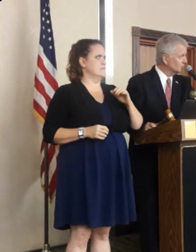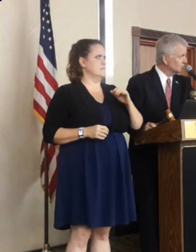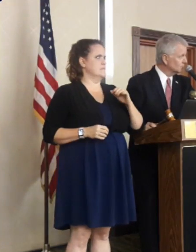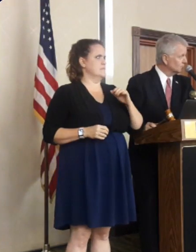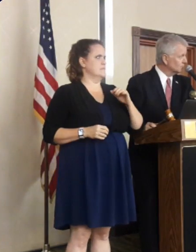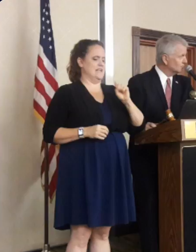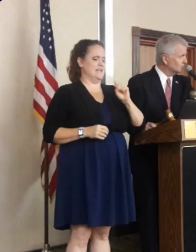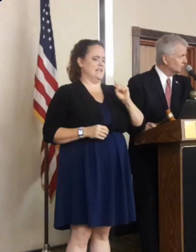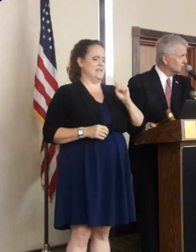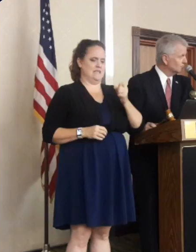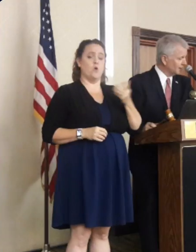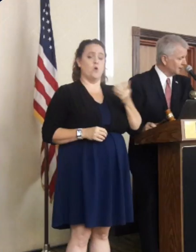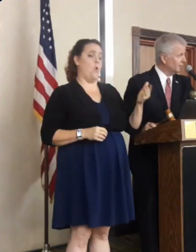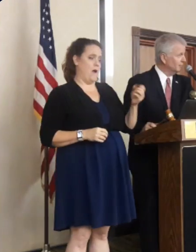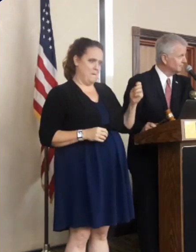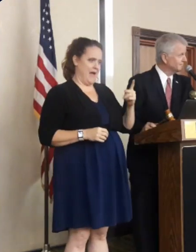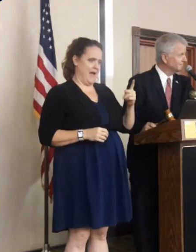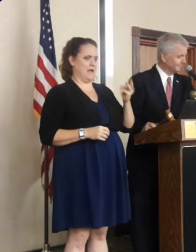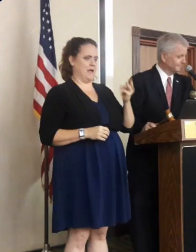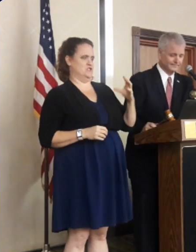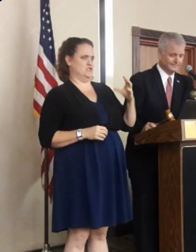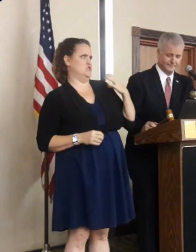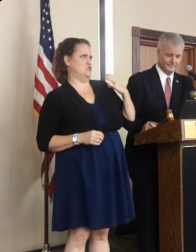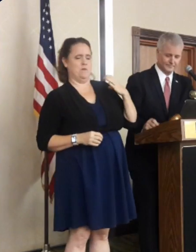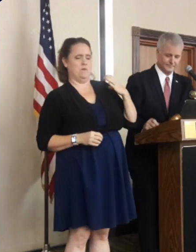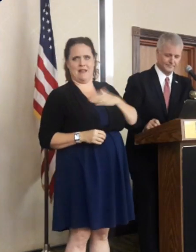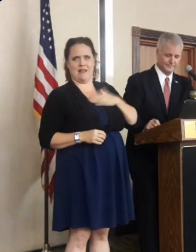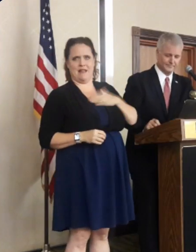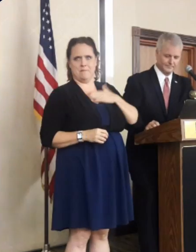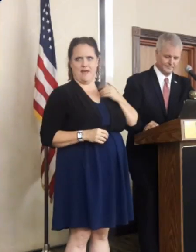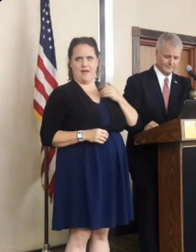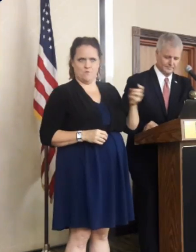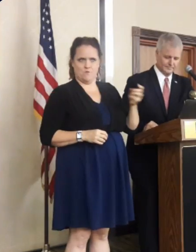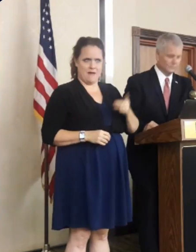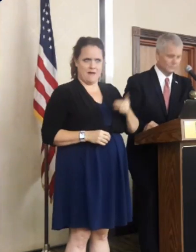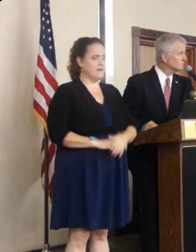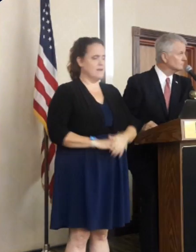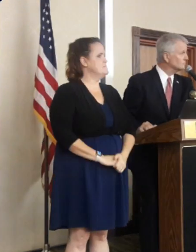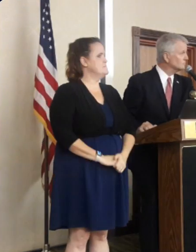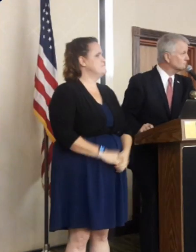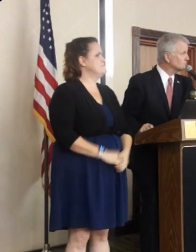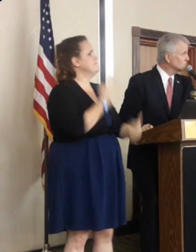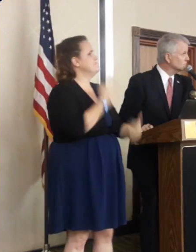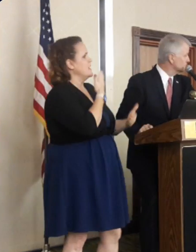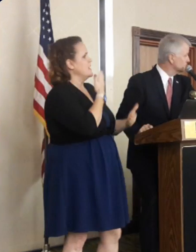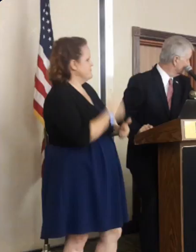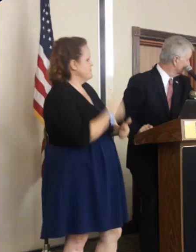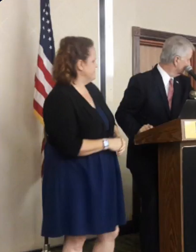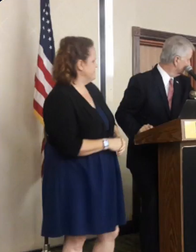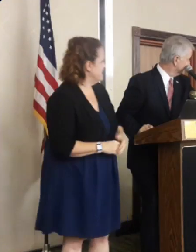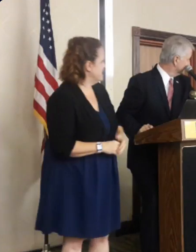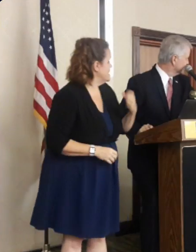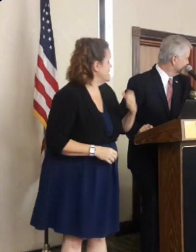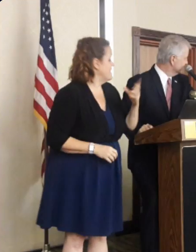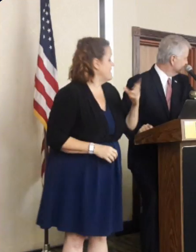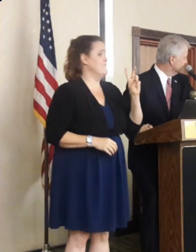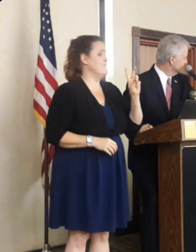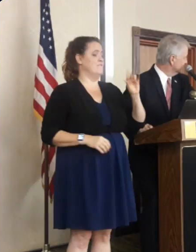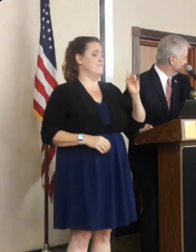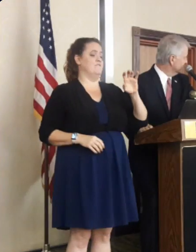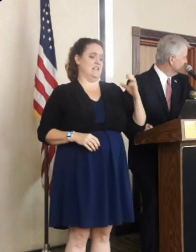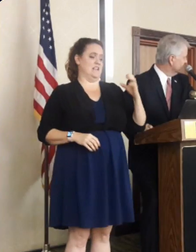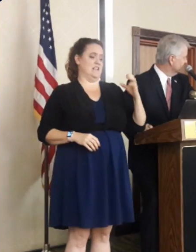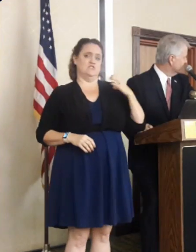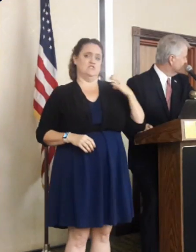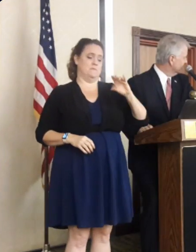back. Thank you. Vice Chairman Jackson. Lovely to have you. Look forward to your continued